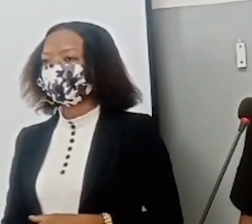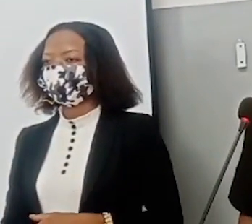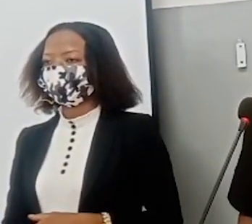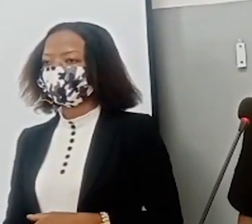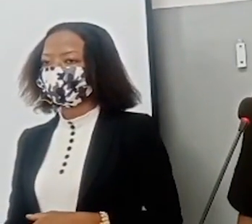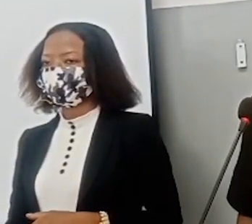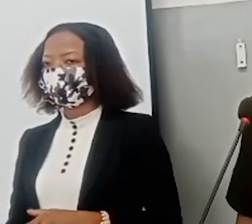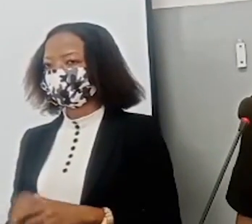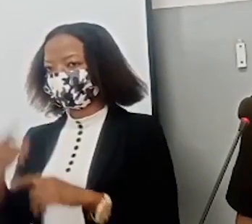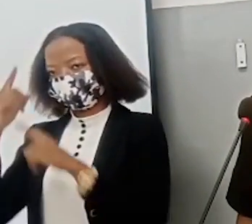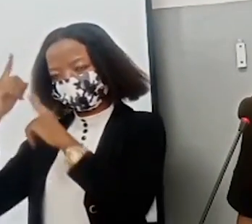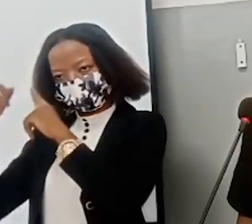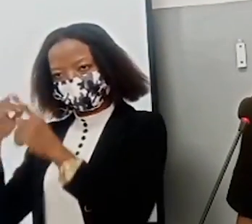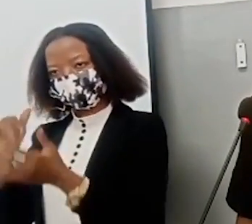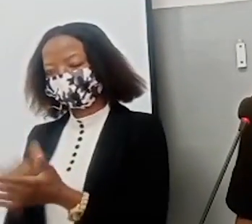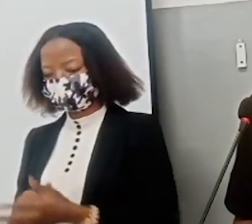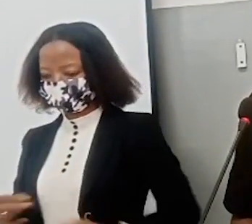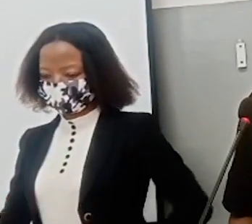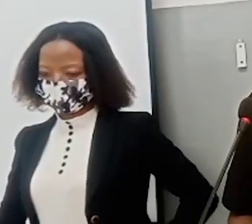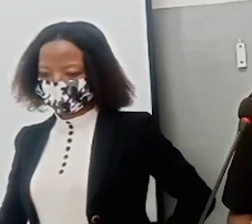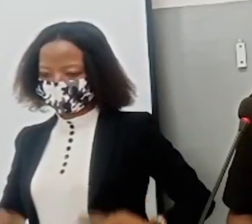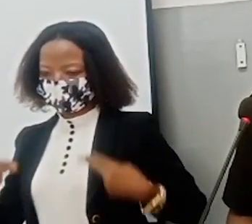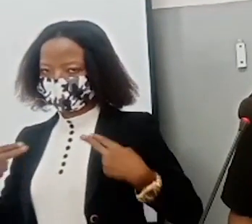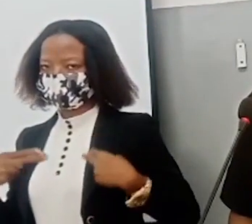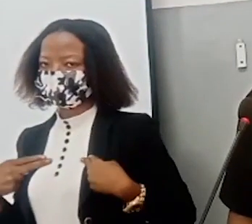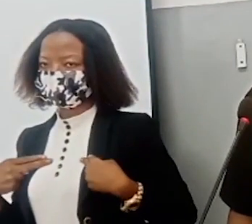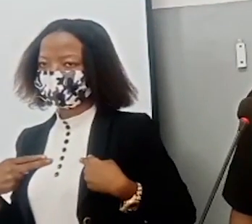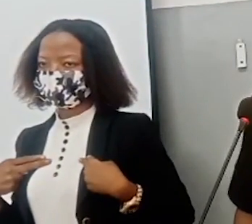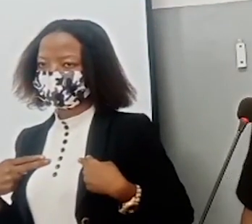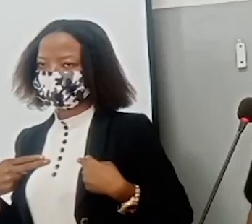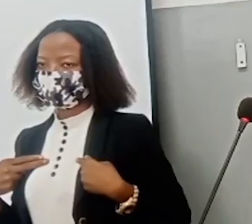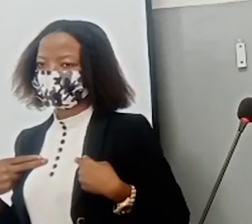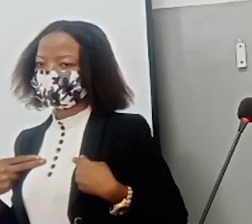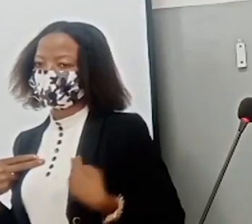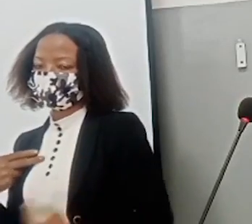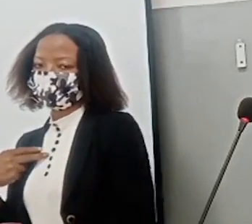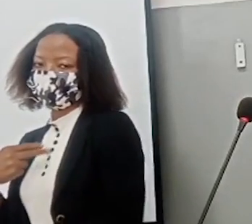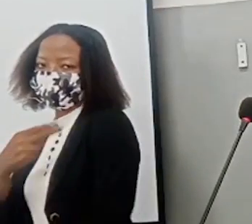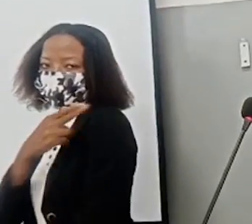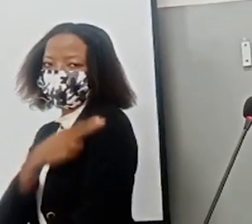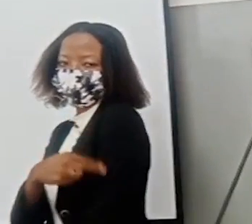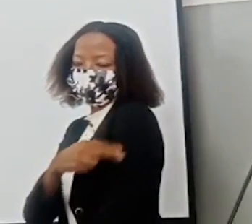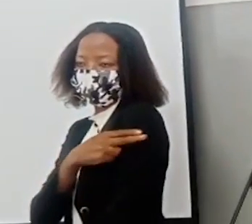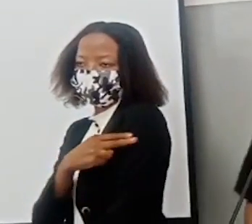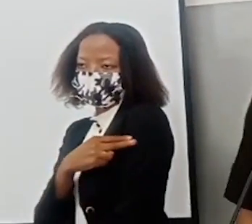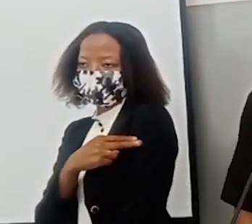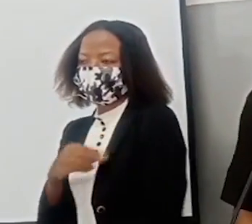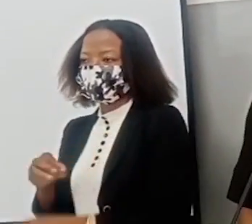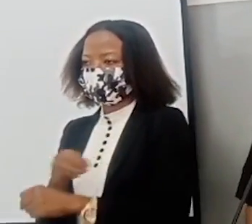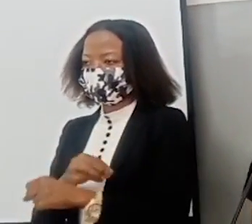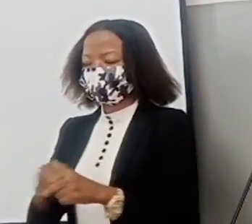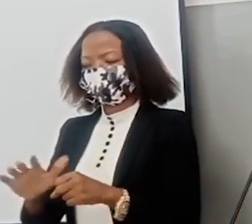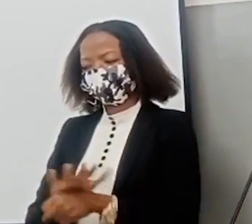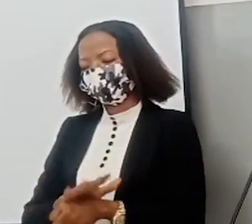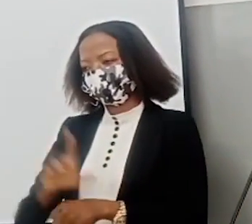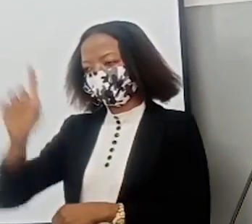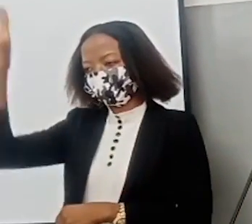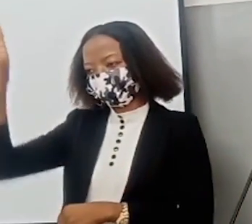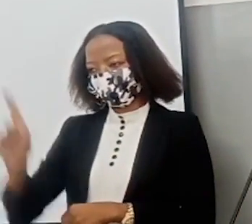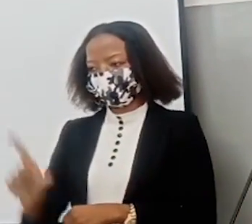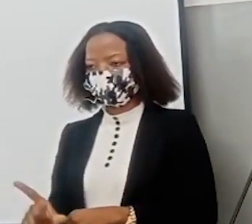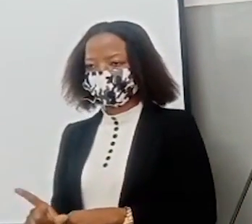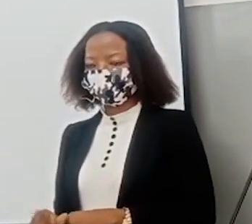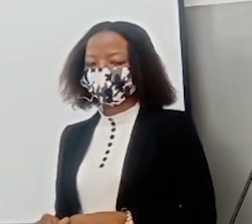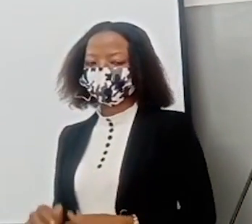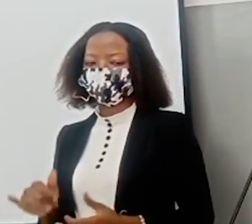the health and travel risks emanating from COVID-19 were low.